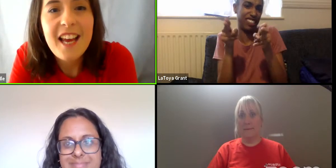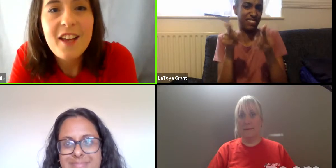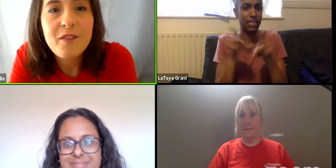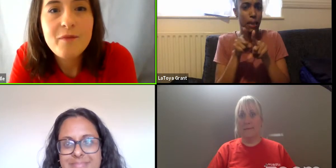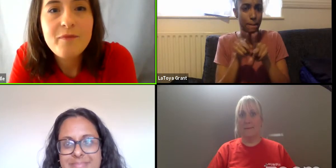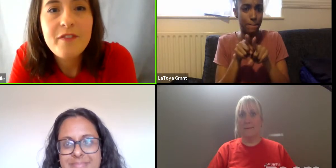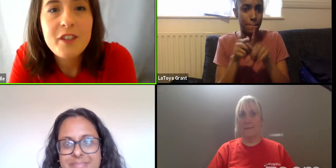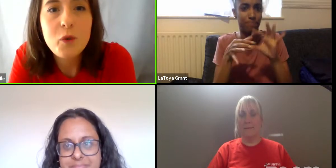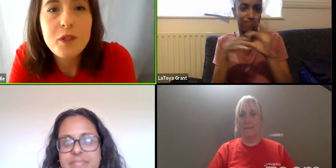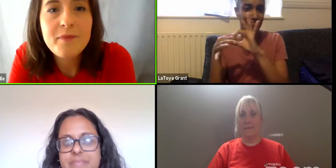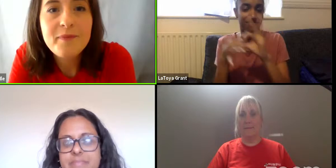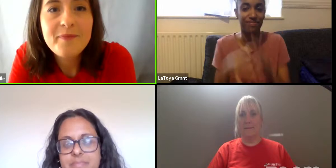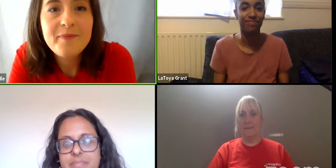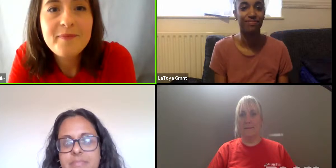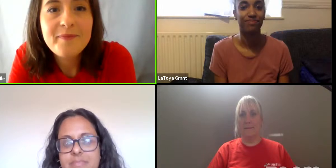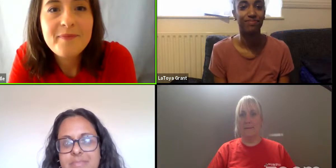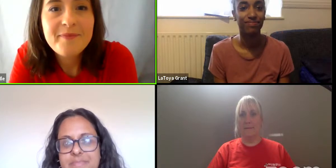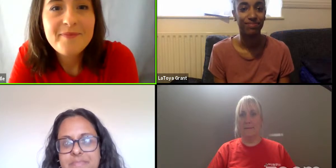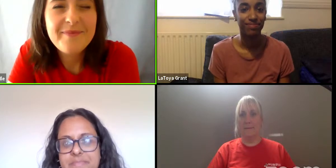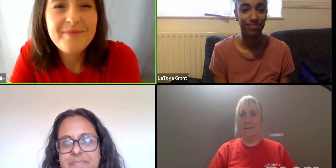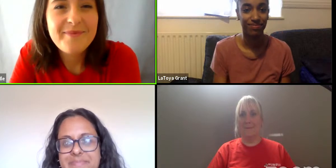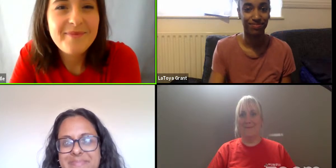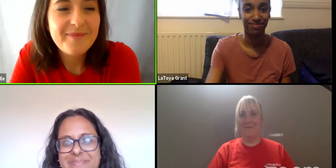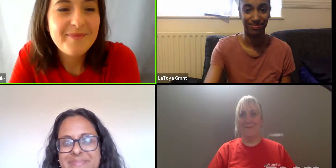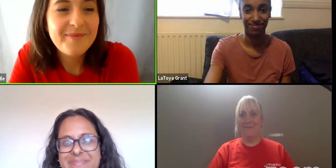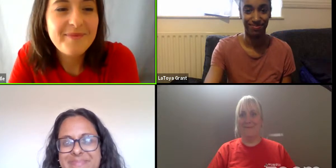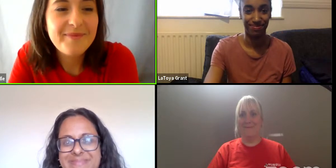the ESA for short.